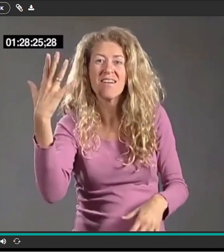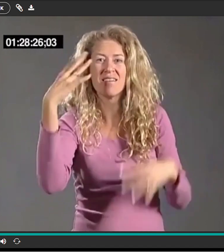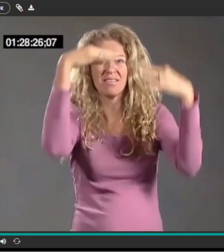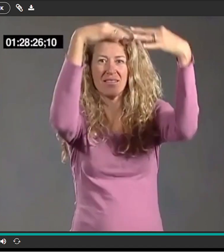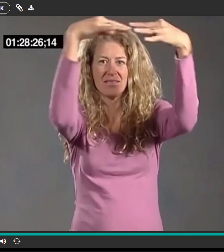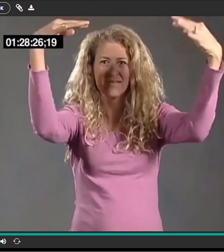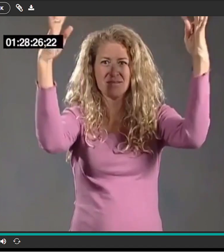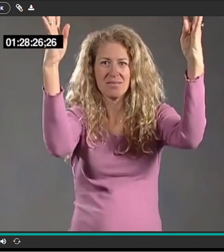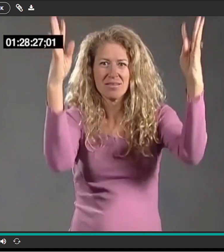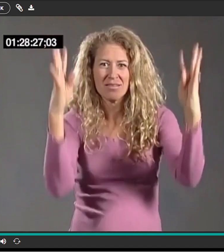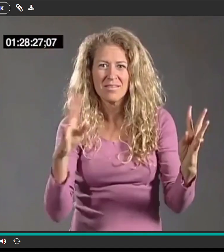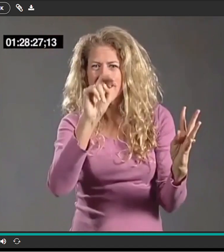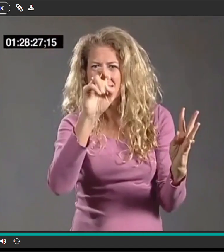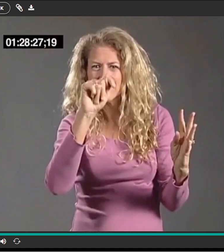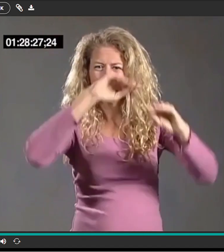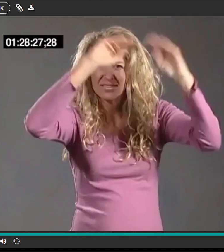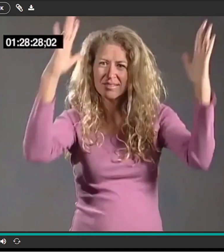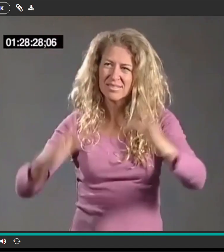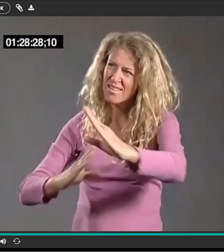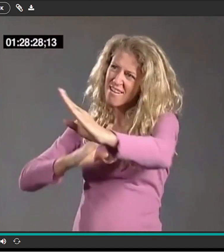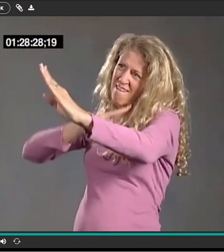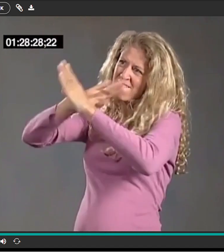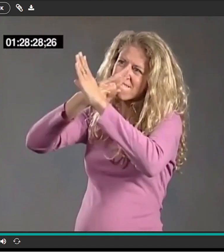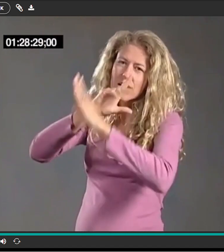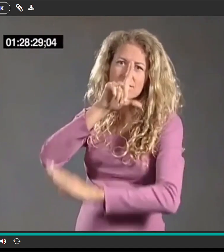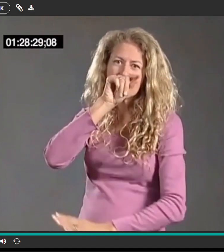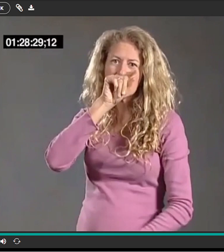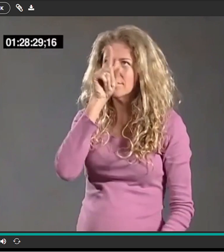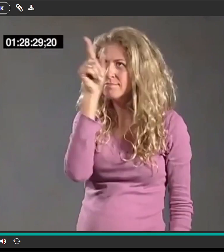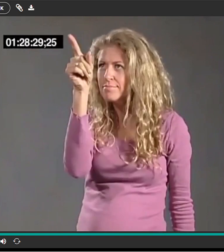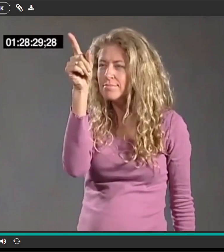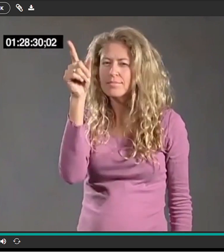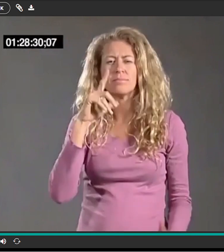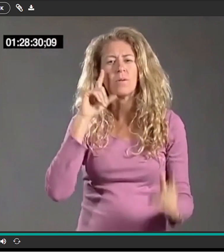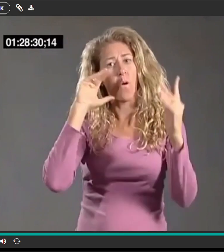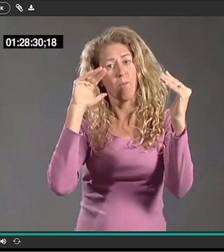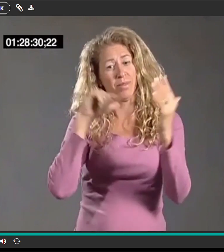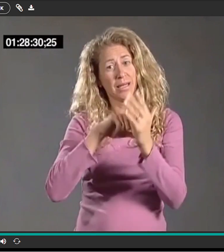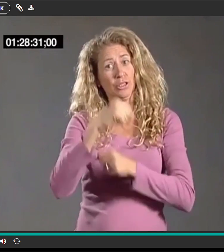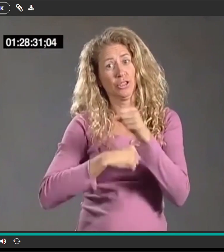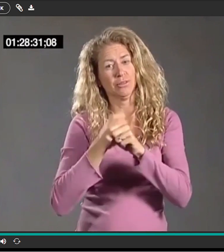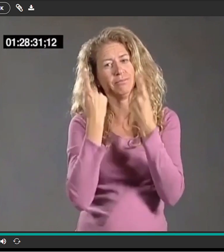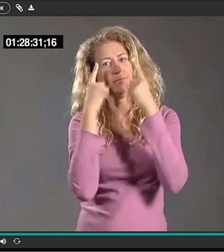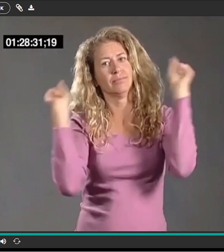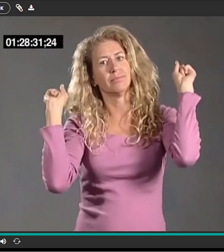there. And I'm going to be putting a big net over the top of my garden to block out